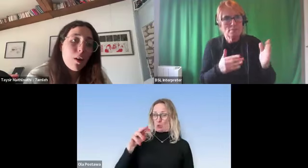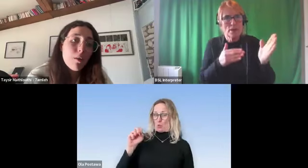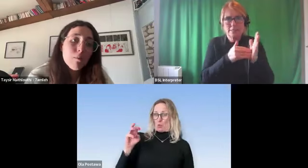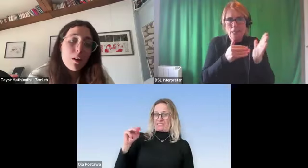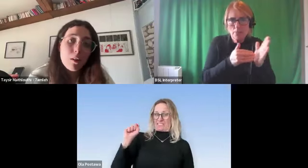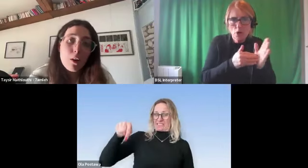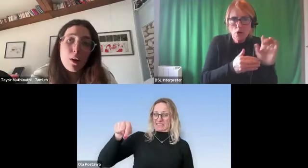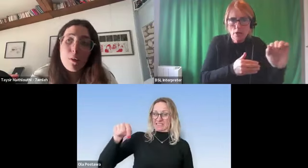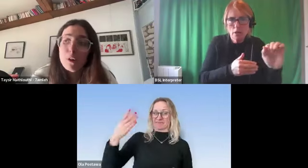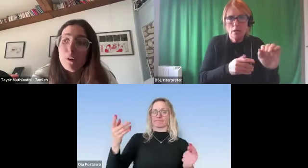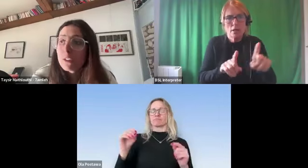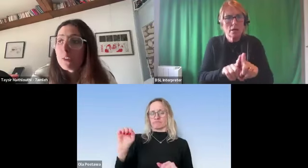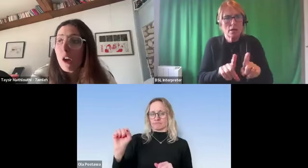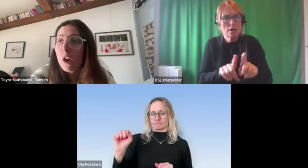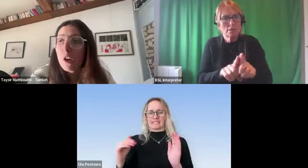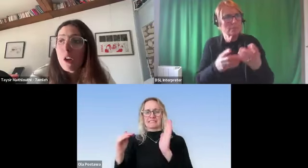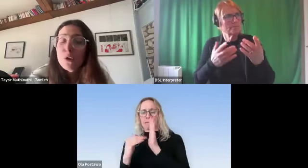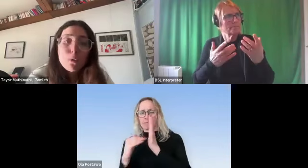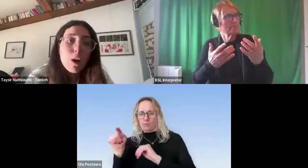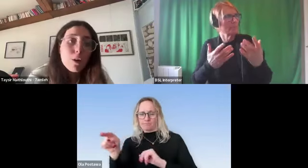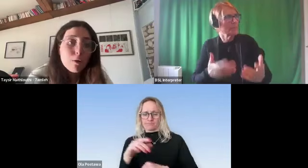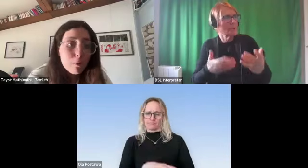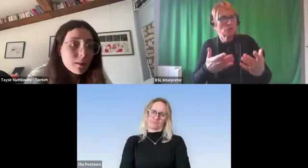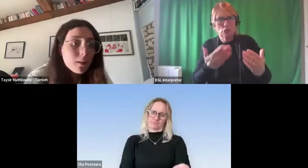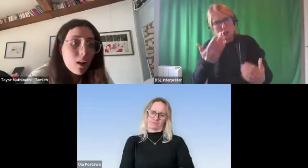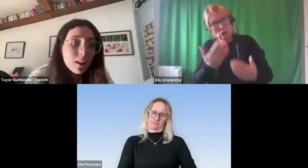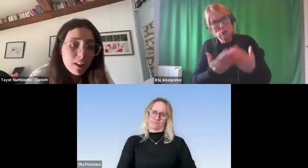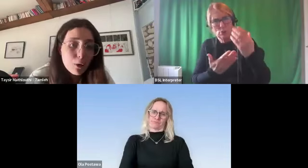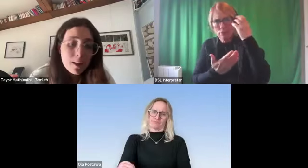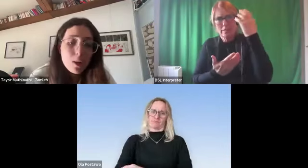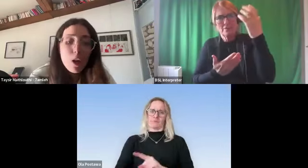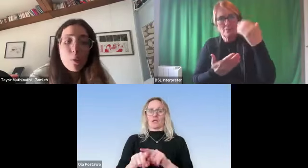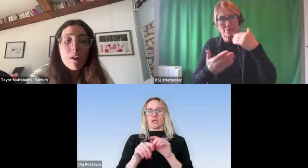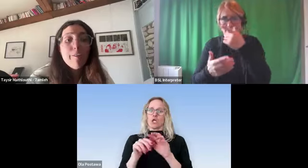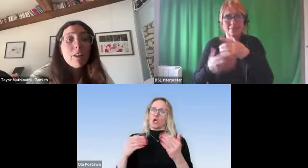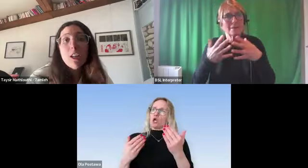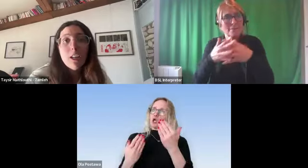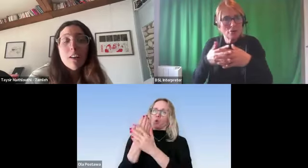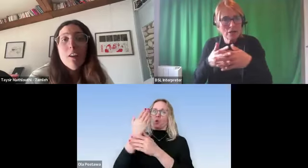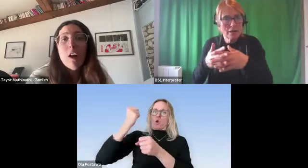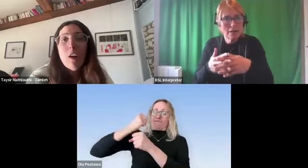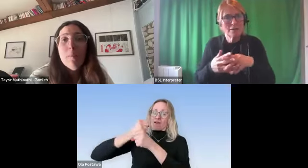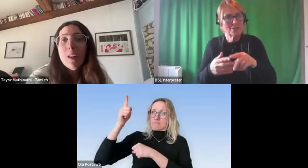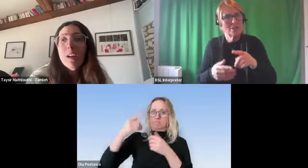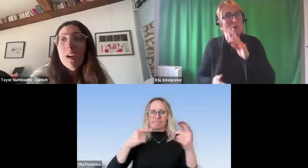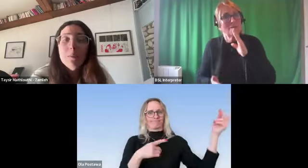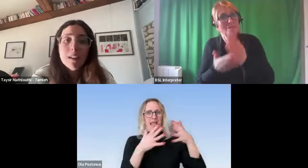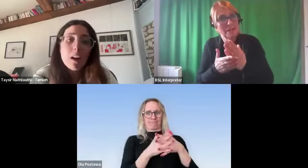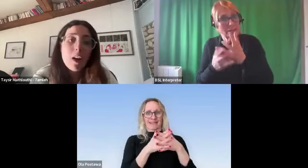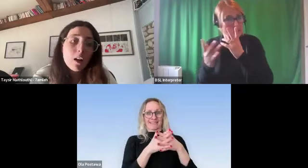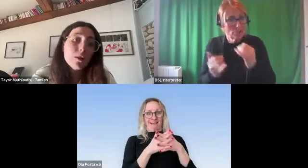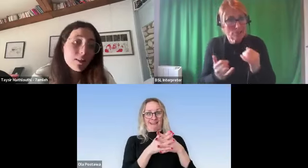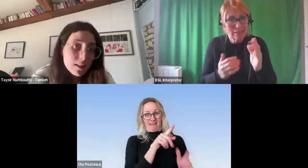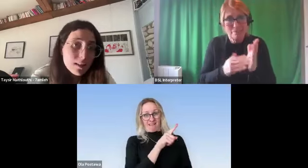and the current new government in the US, where fact-checking